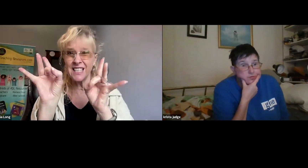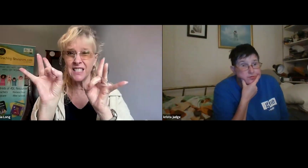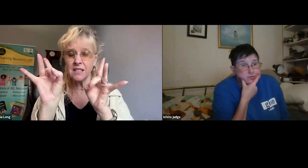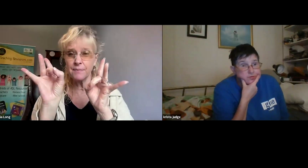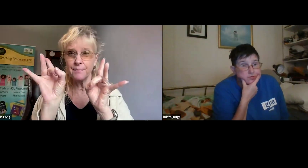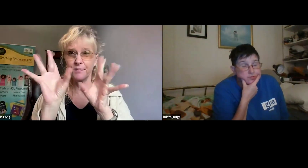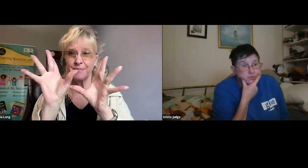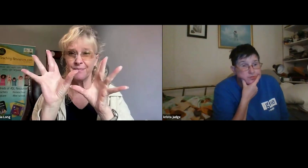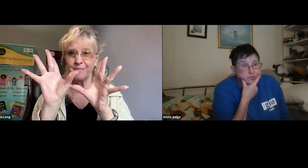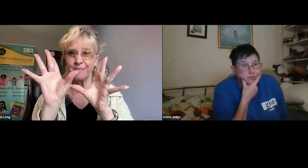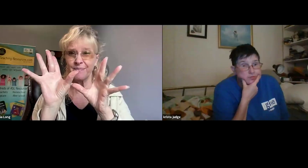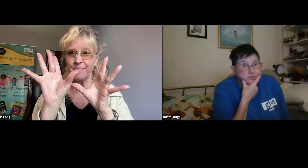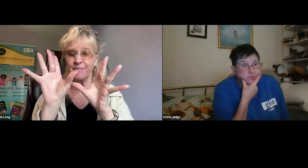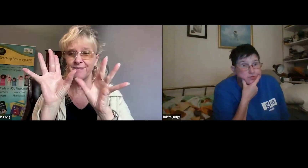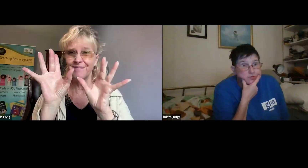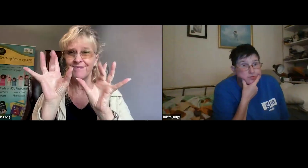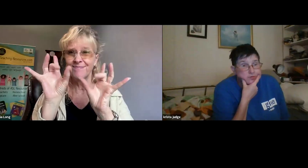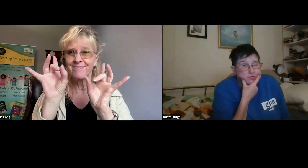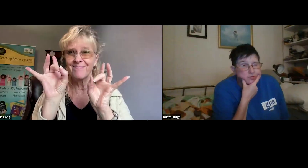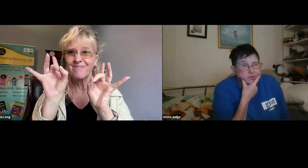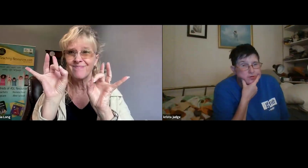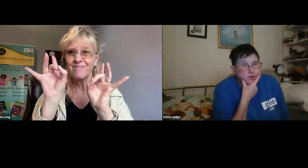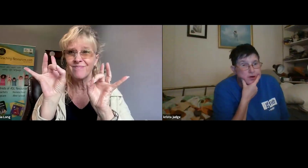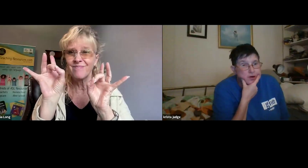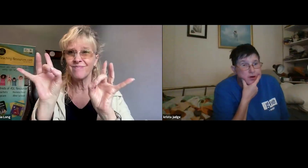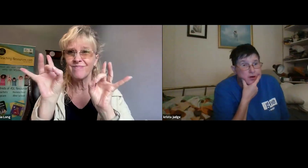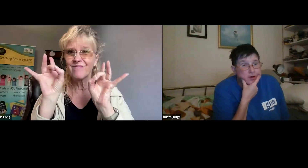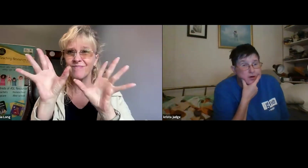You know what this is?